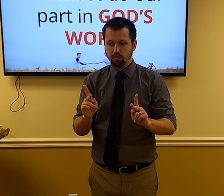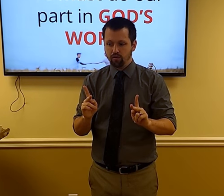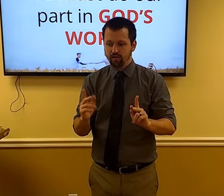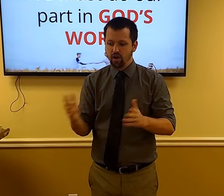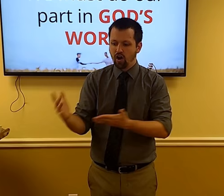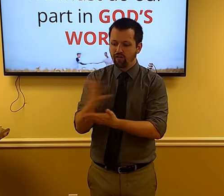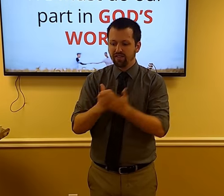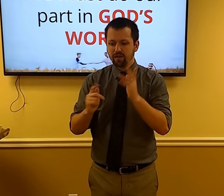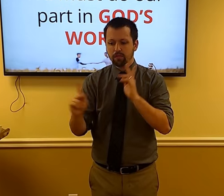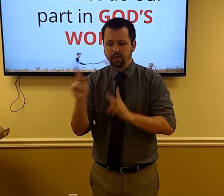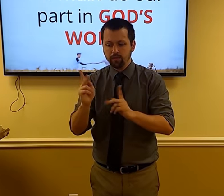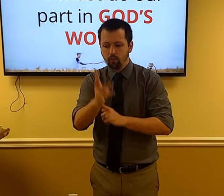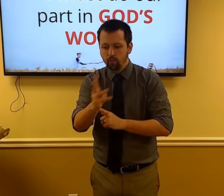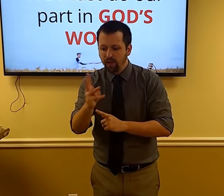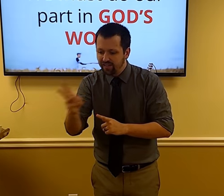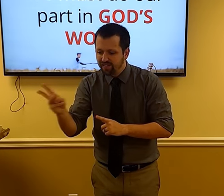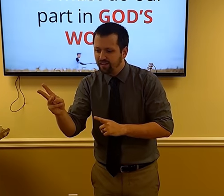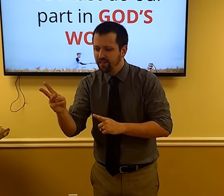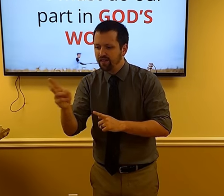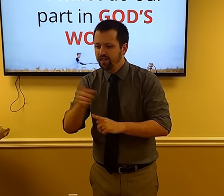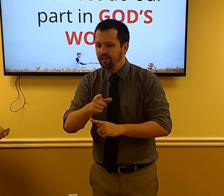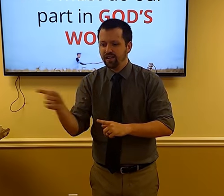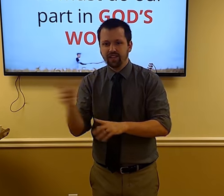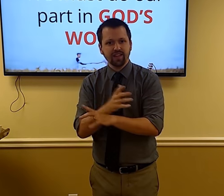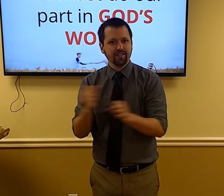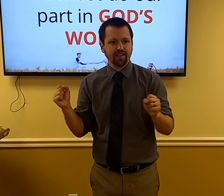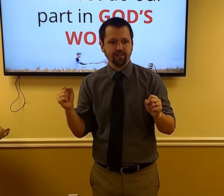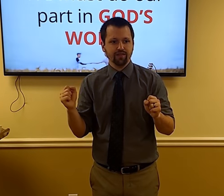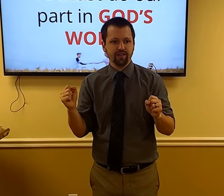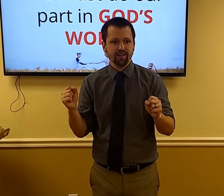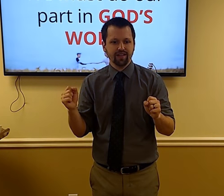People. Harvesting people. Witnessing, and they get saved.